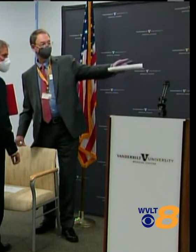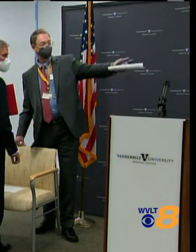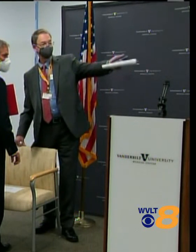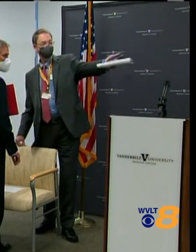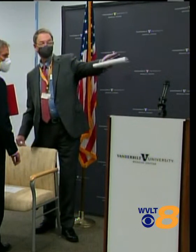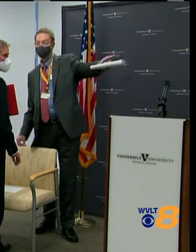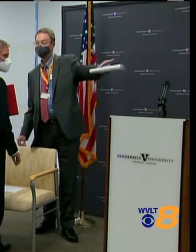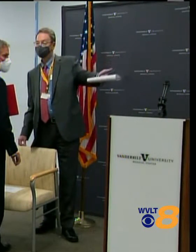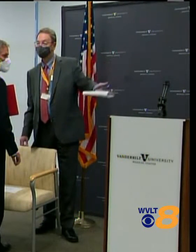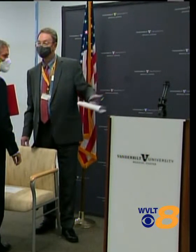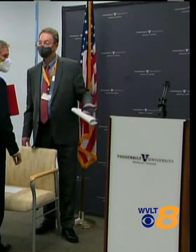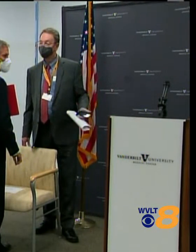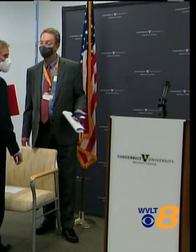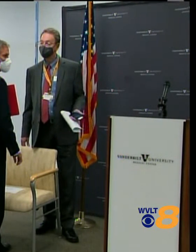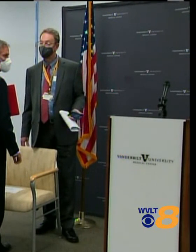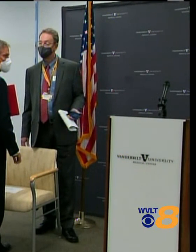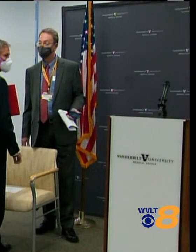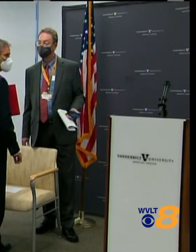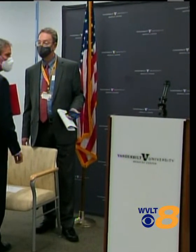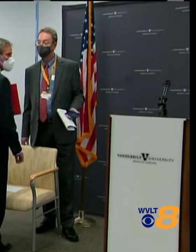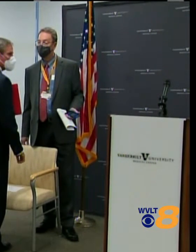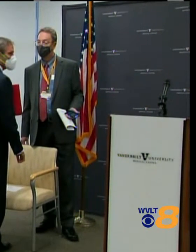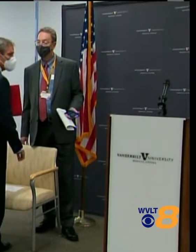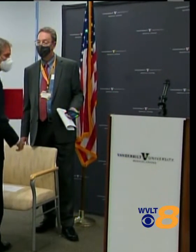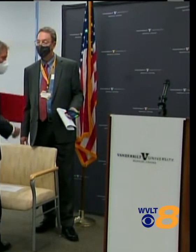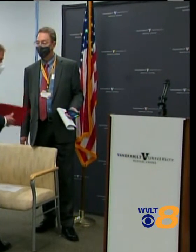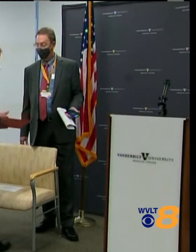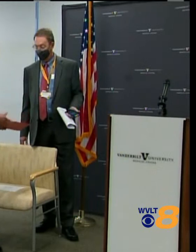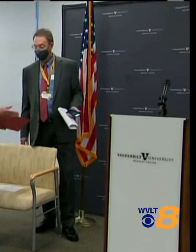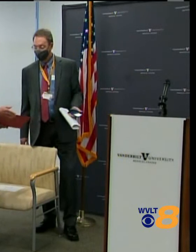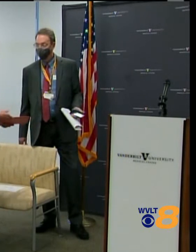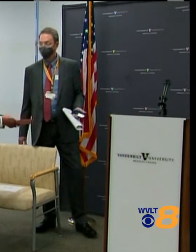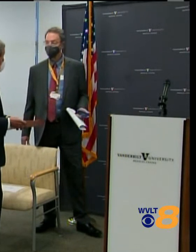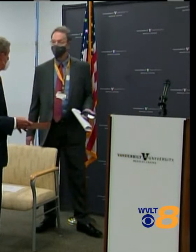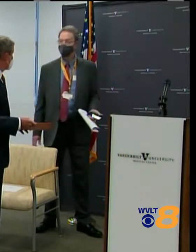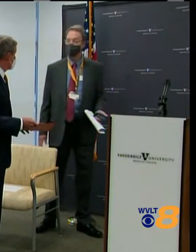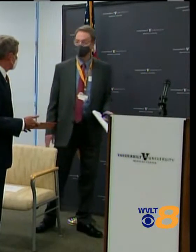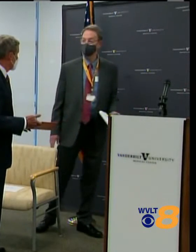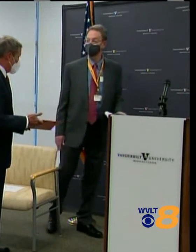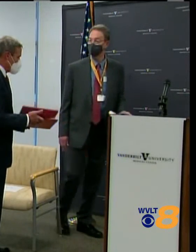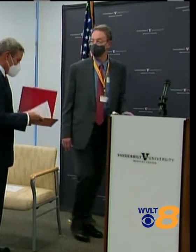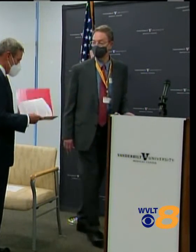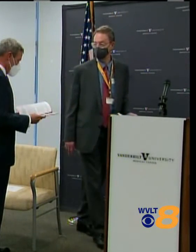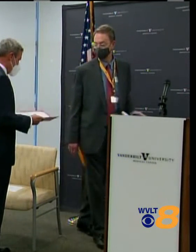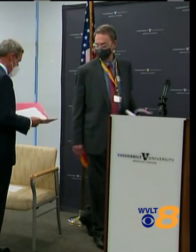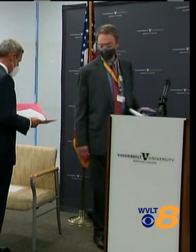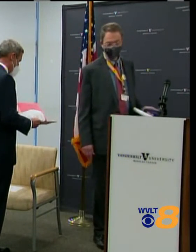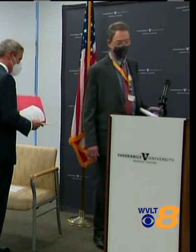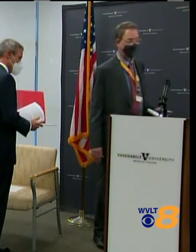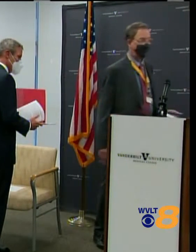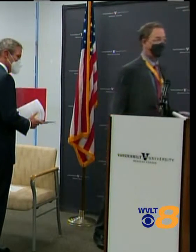are going to be seated in those chairs. Great. And are we, okay. All right. Are we seating them now? Yes, sir. Okay.